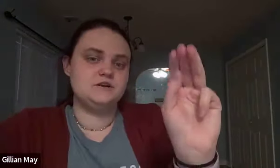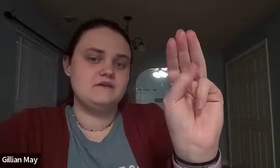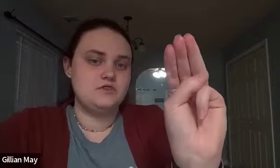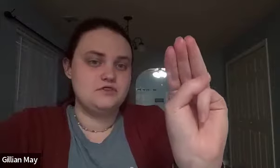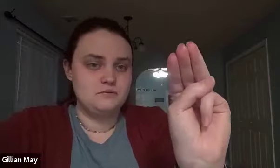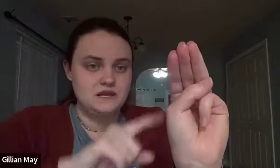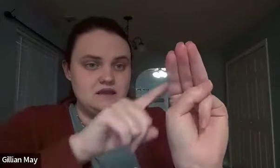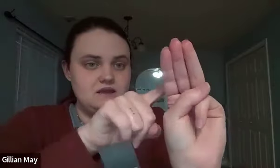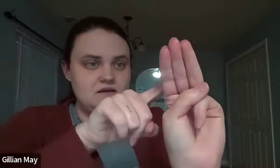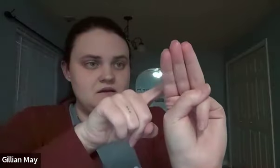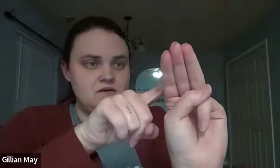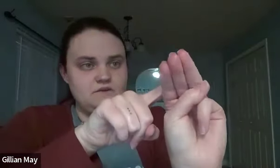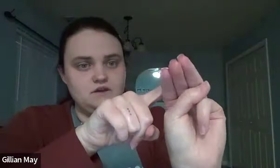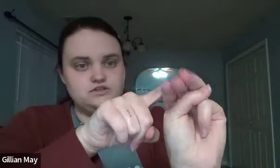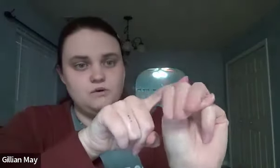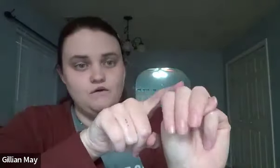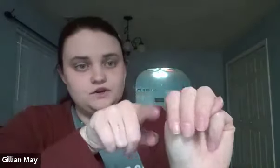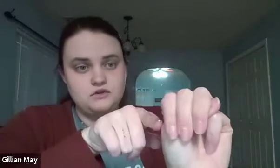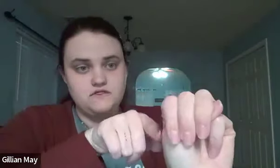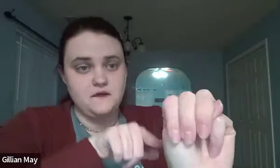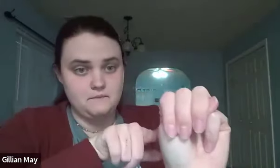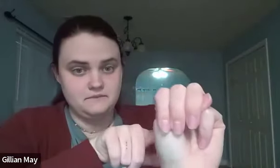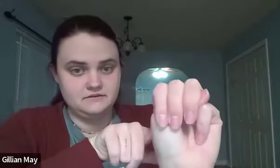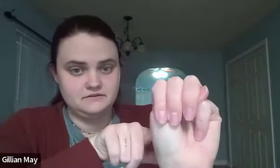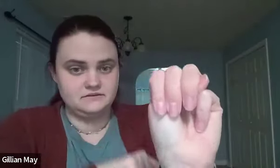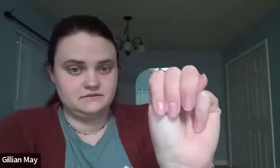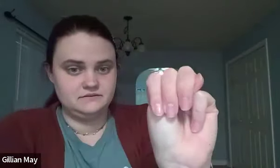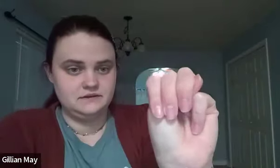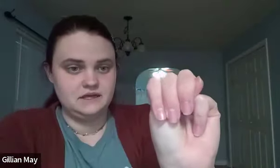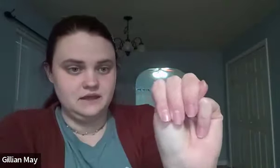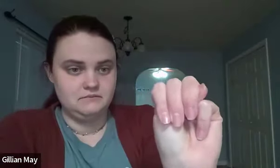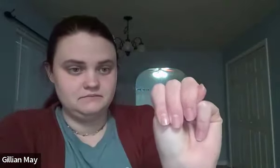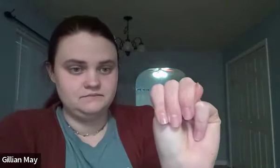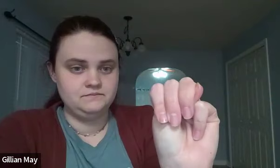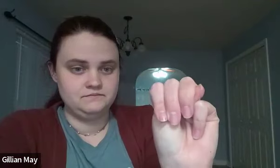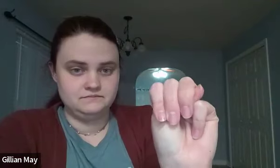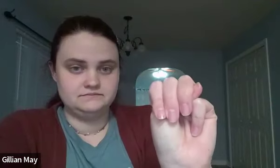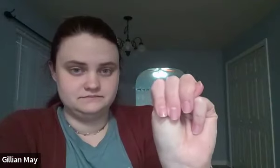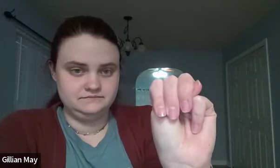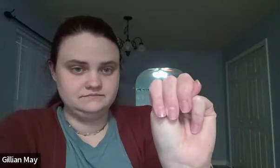have your 3 fingers go over your thumb. M.